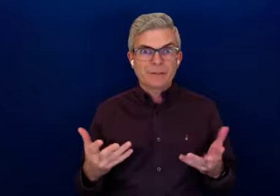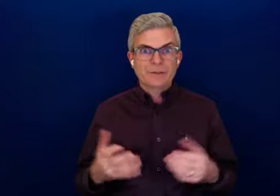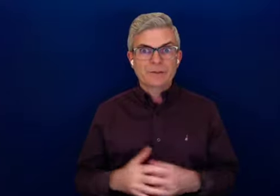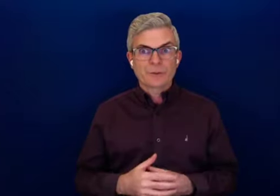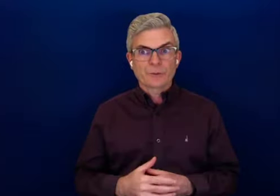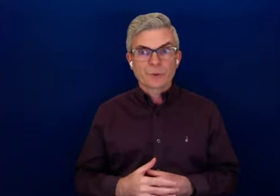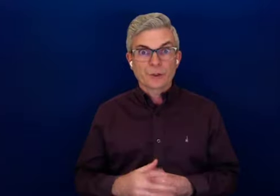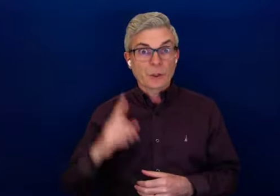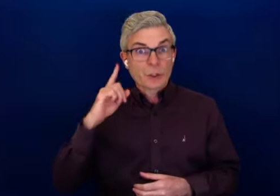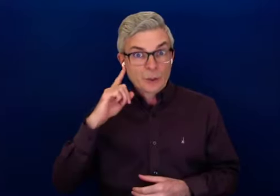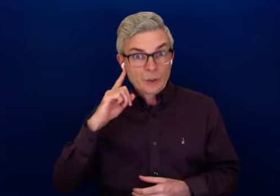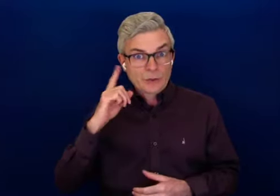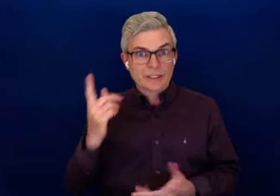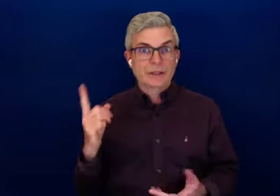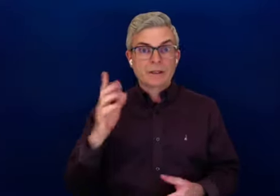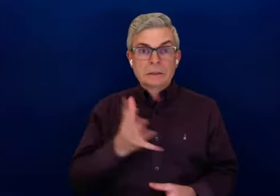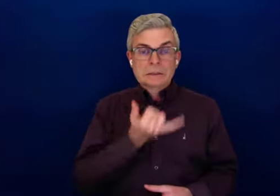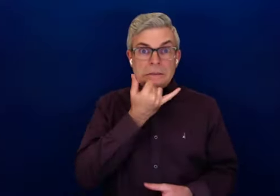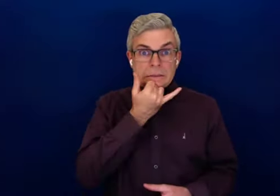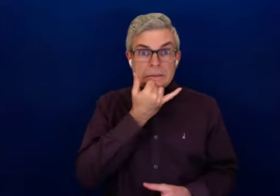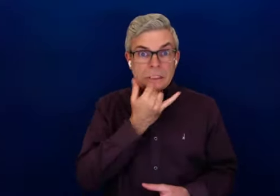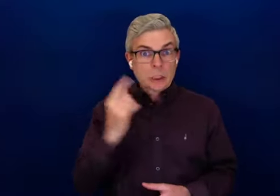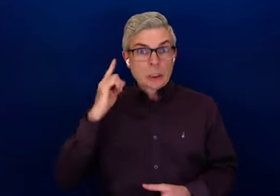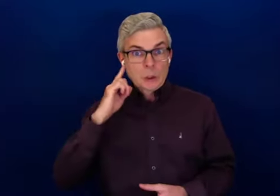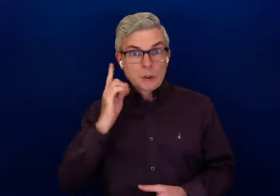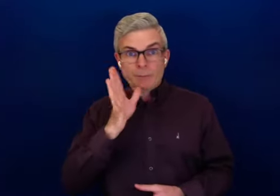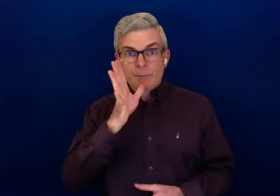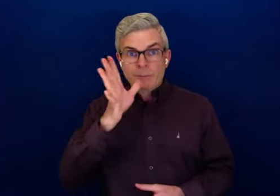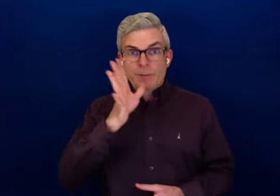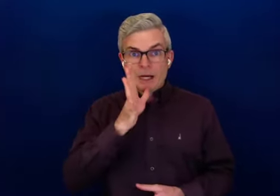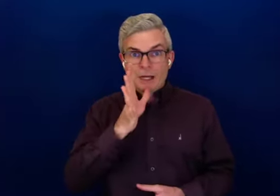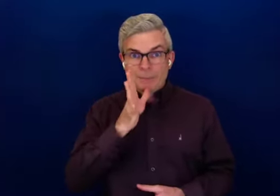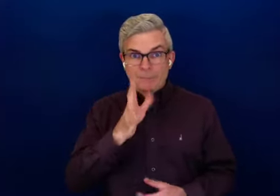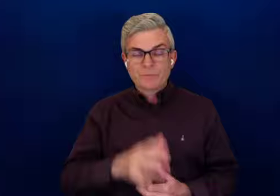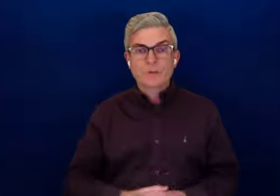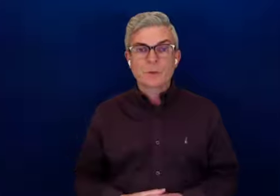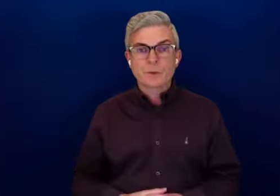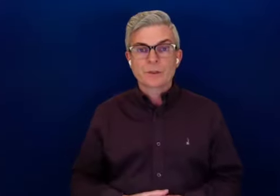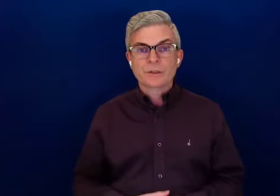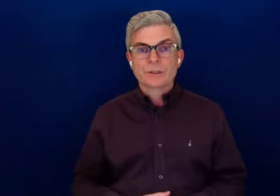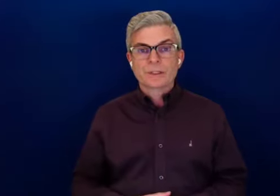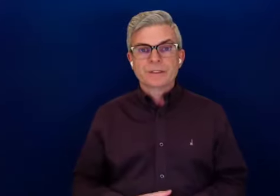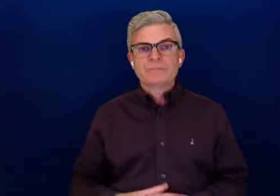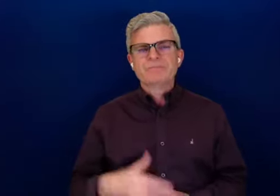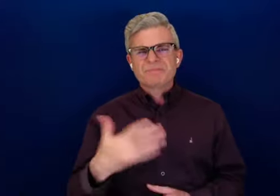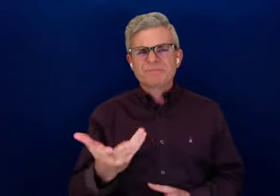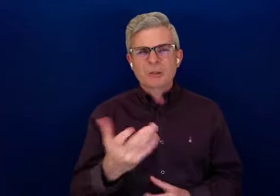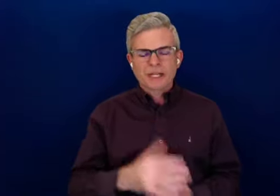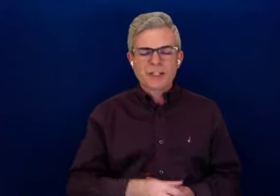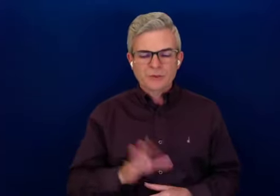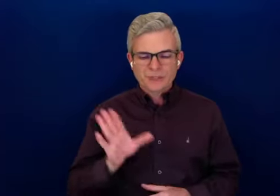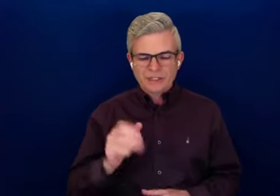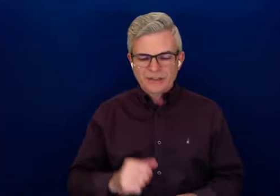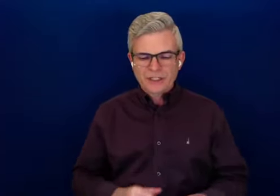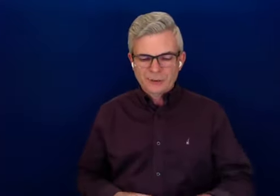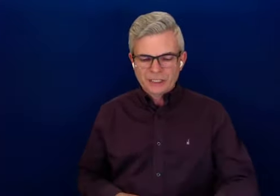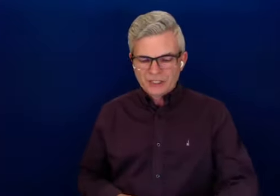happened, or you heard, like, heard mom, or okay, I think you get the